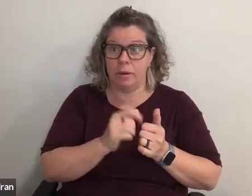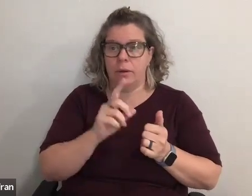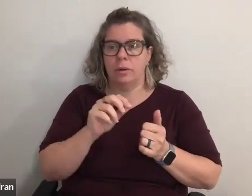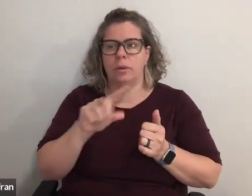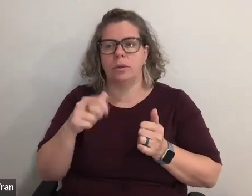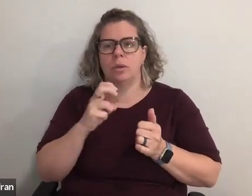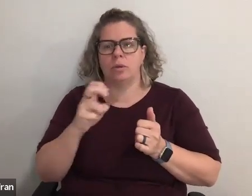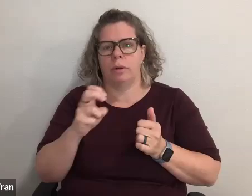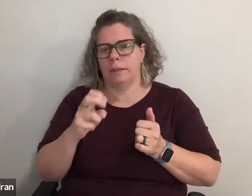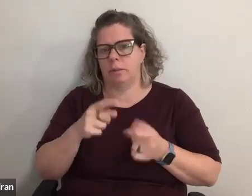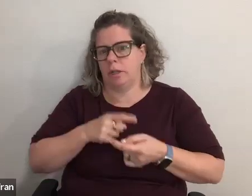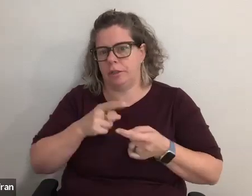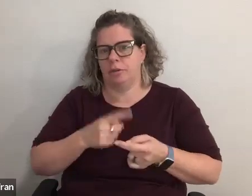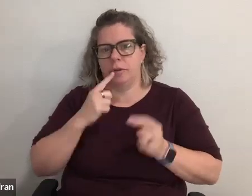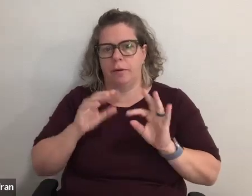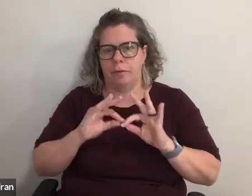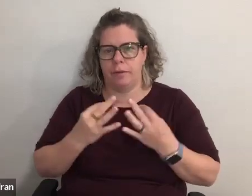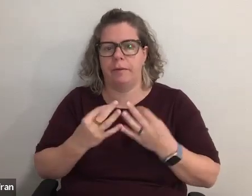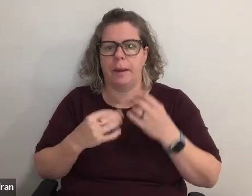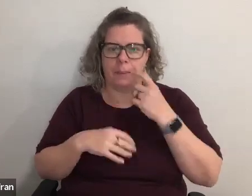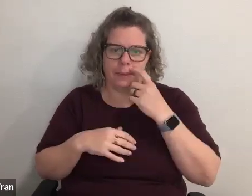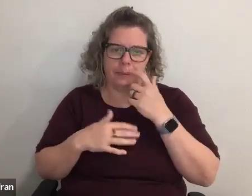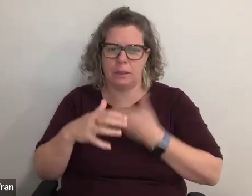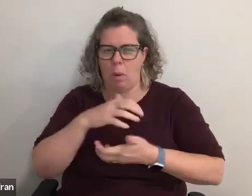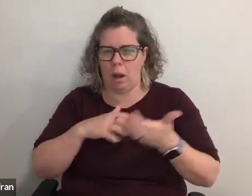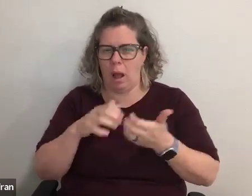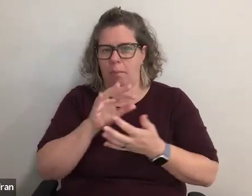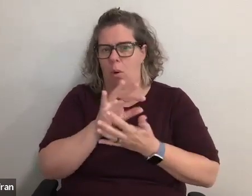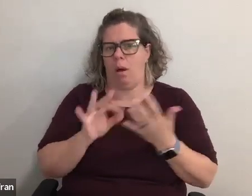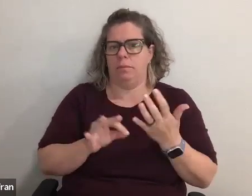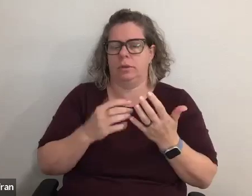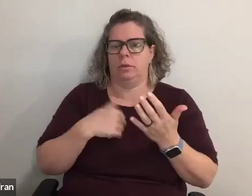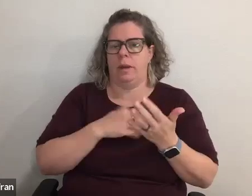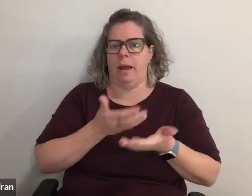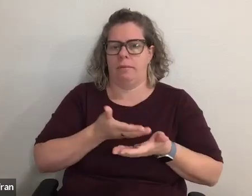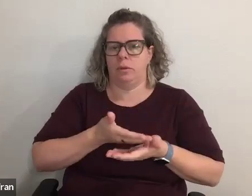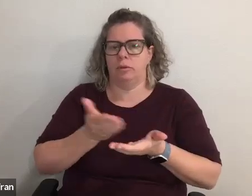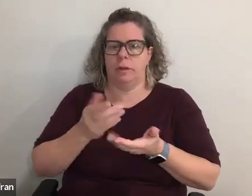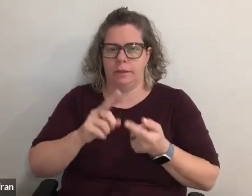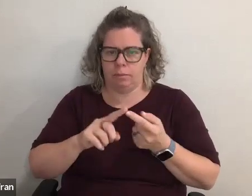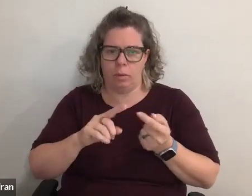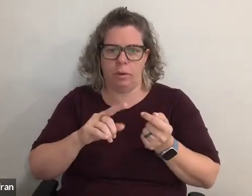other transportation issues. So it's kind of a combination of things that we do when it comes to transporting kids.